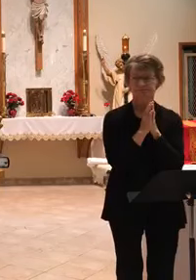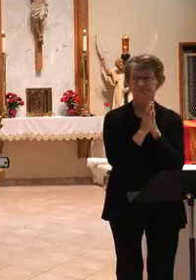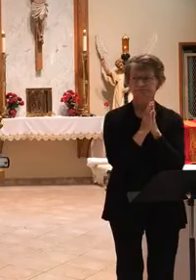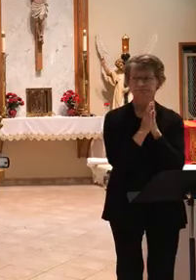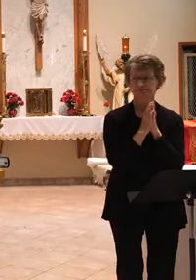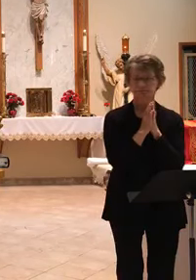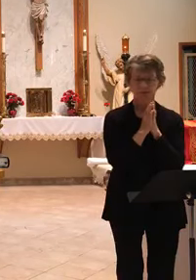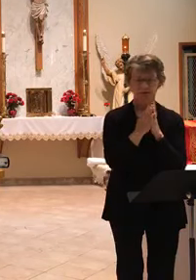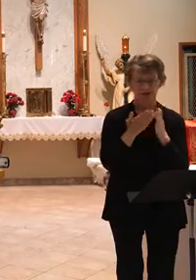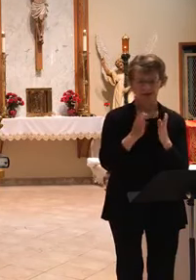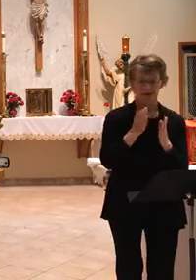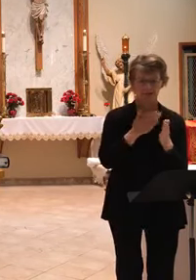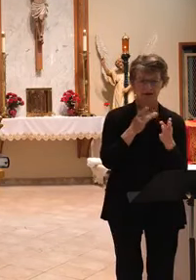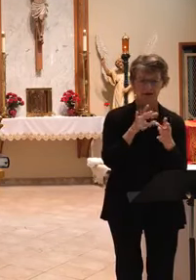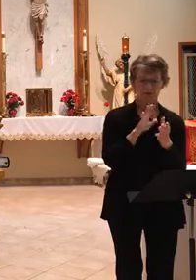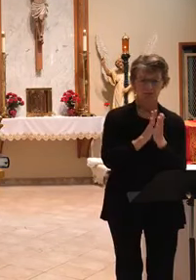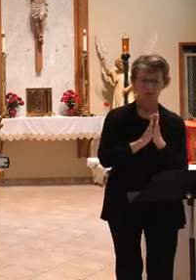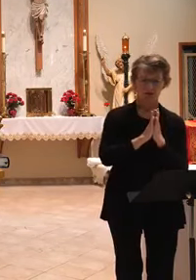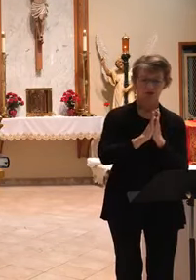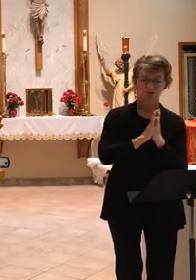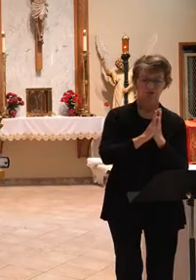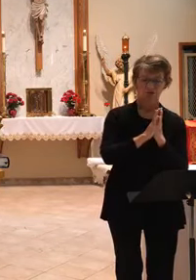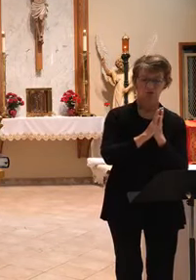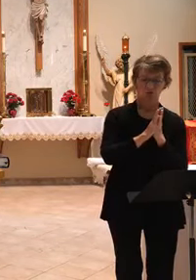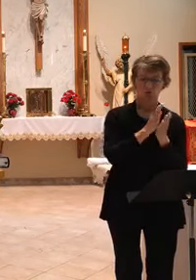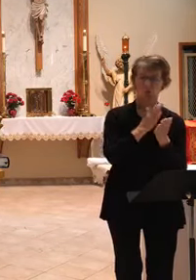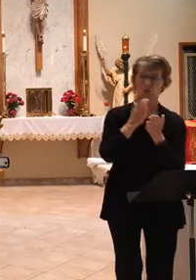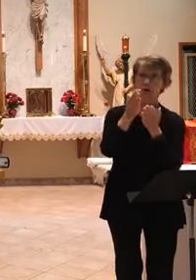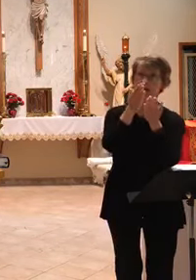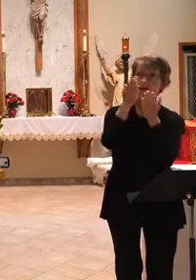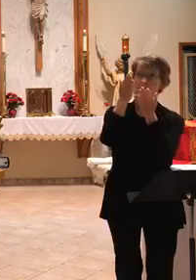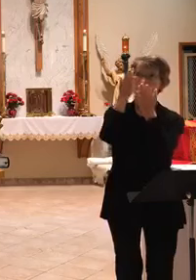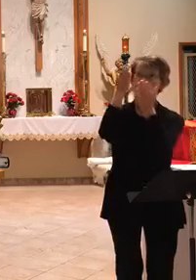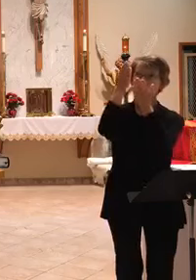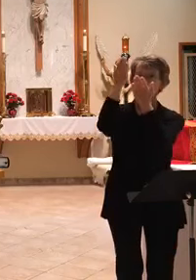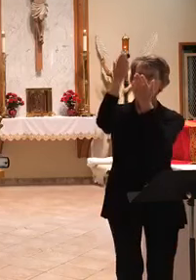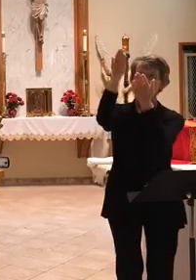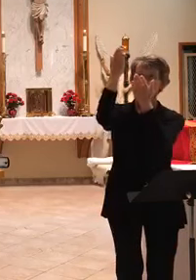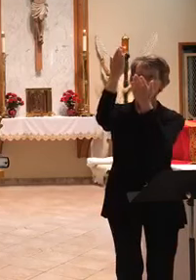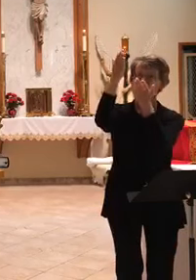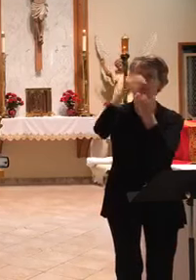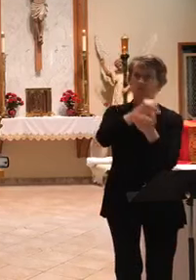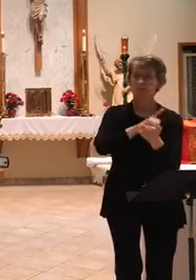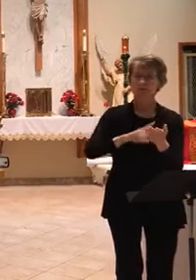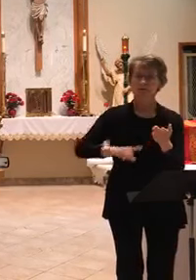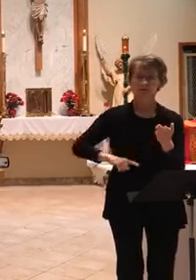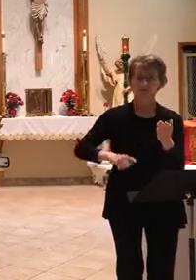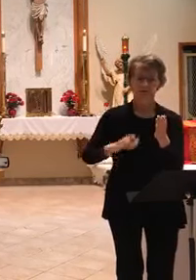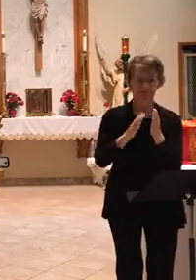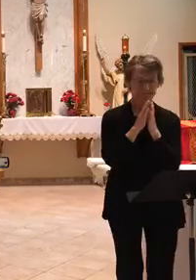Let my prayer rise before you like incense, O Lord.